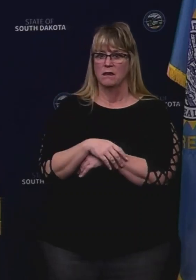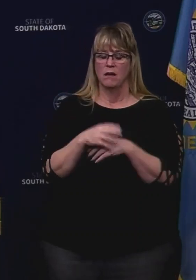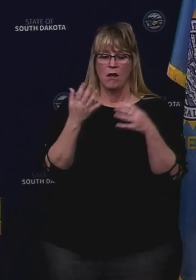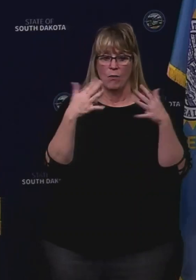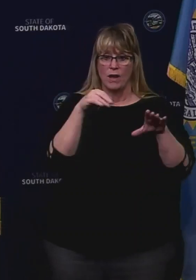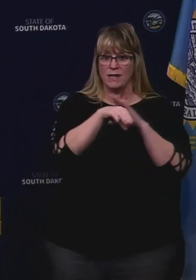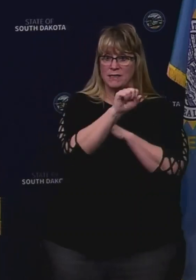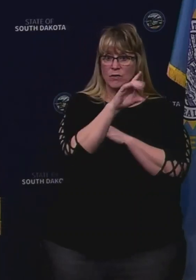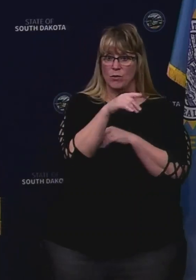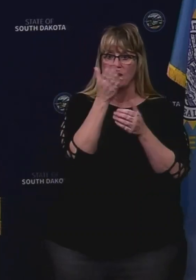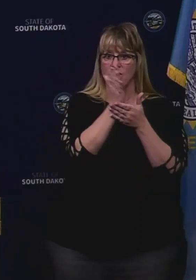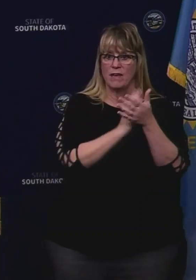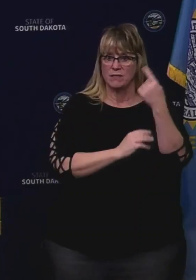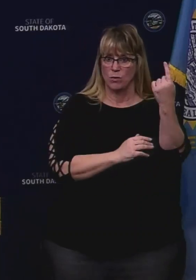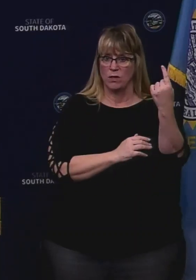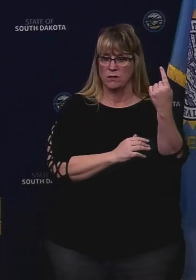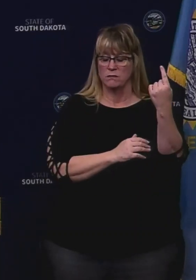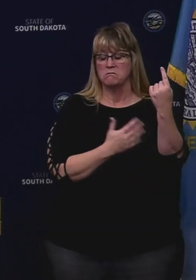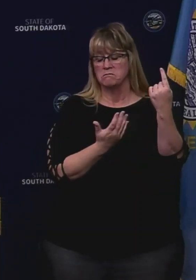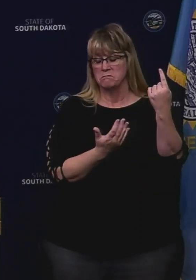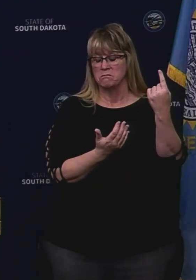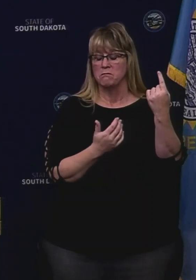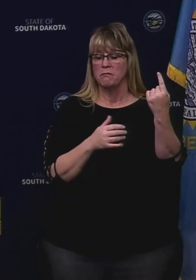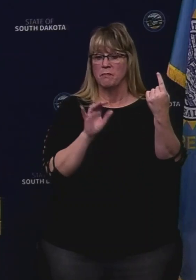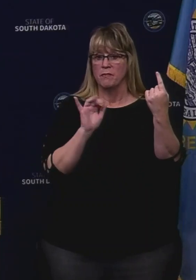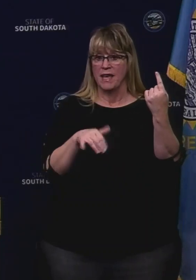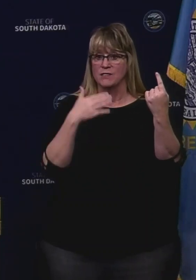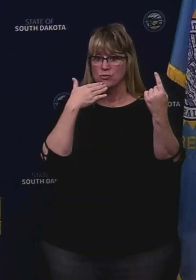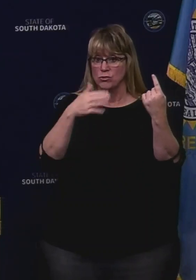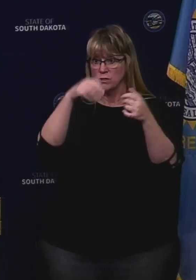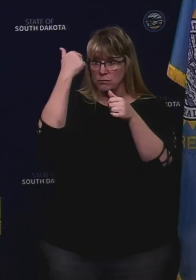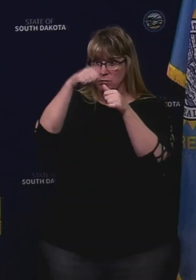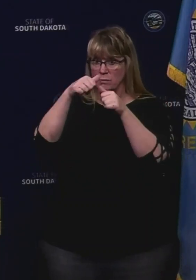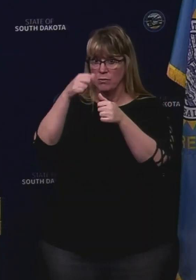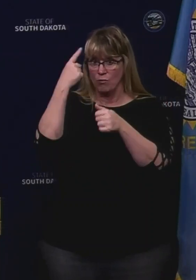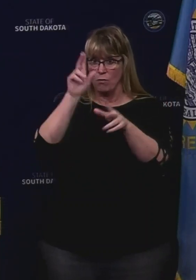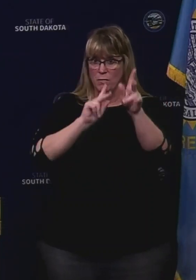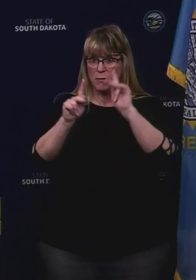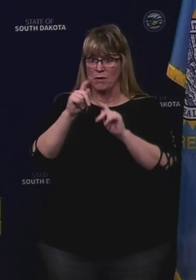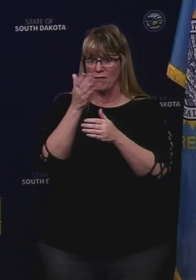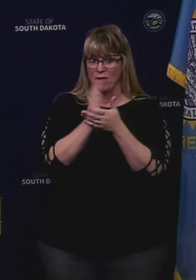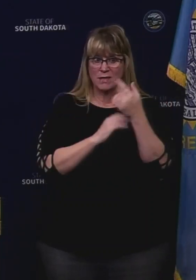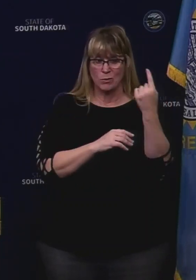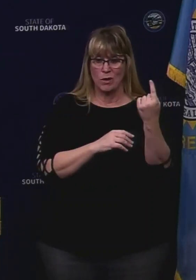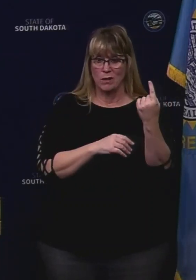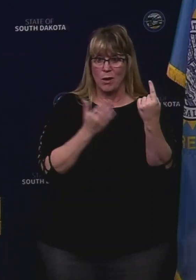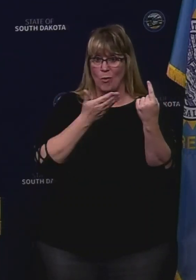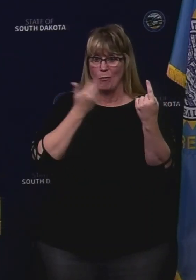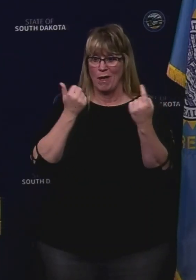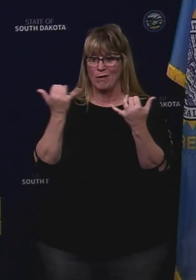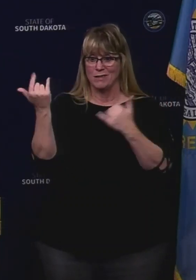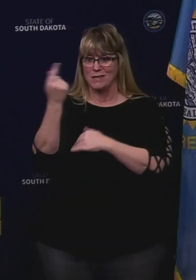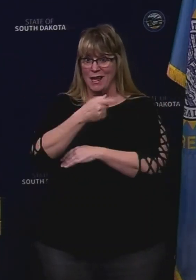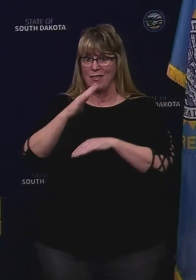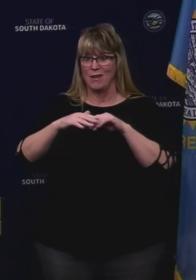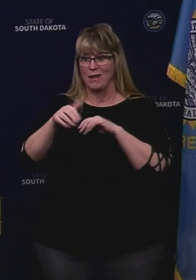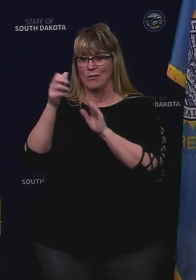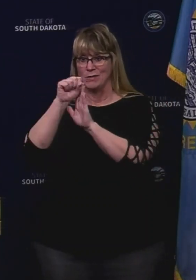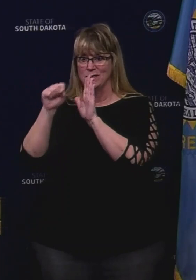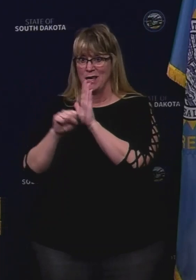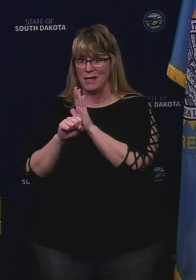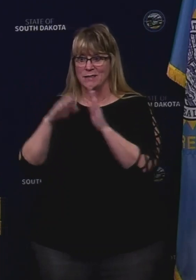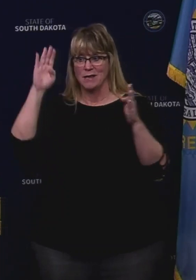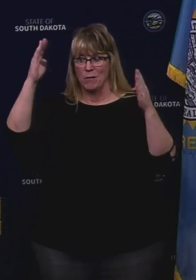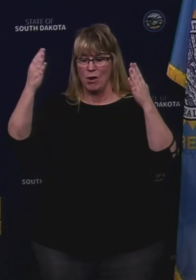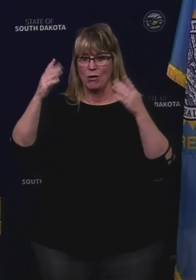in South Dakota. And that's one thing that I think is good to remind everyone, that we're in a better position than a lot of states as far as